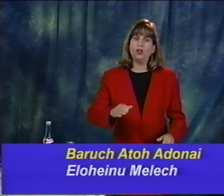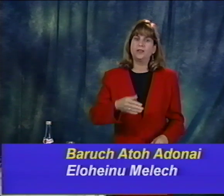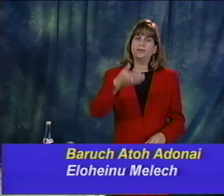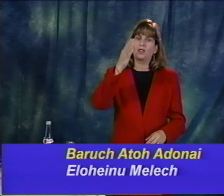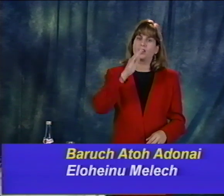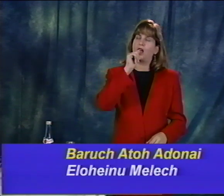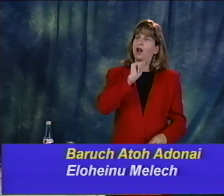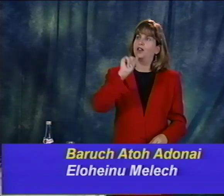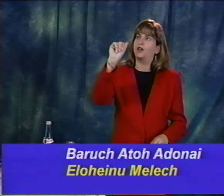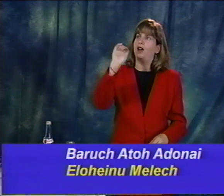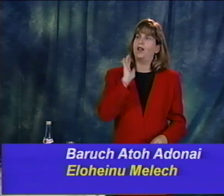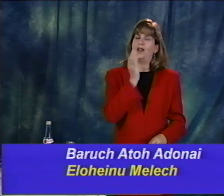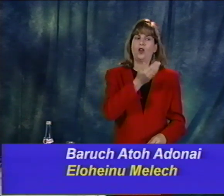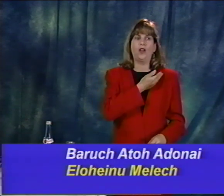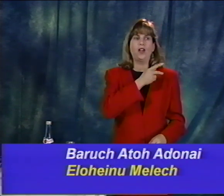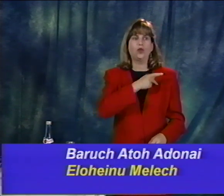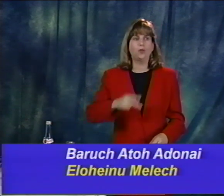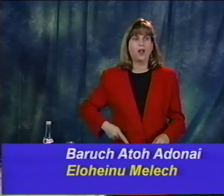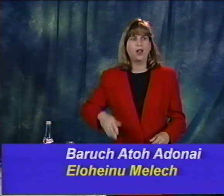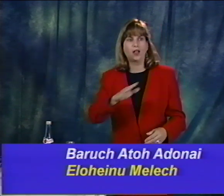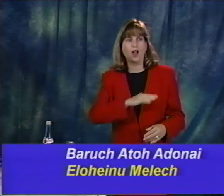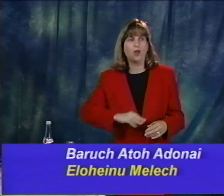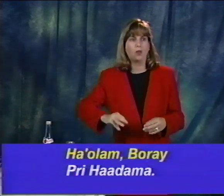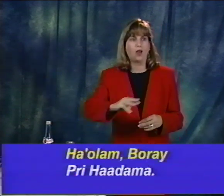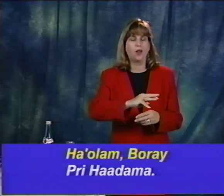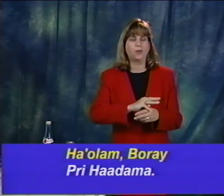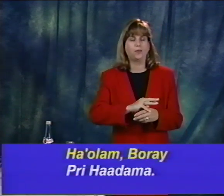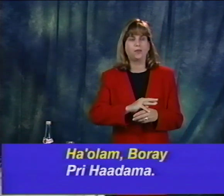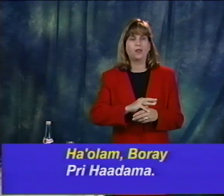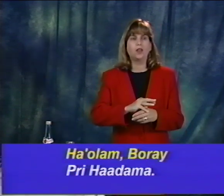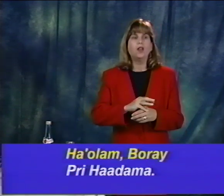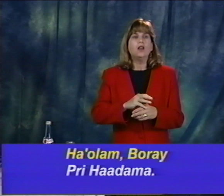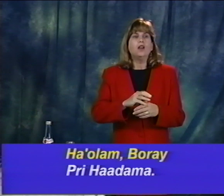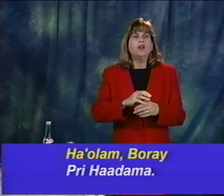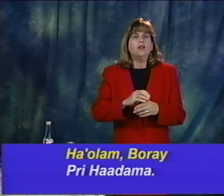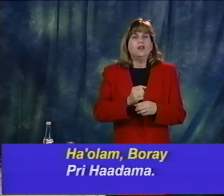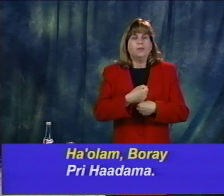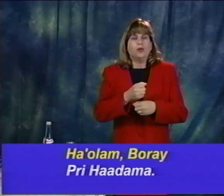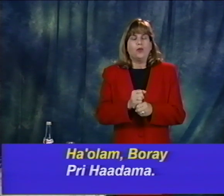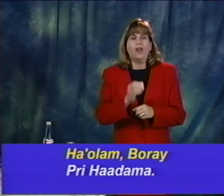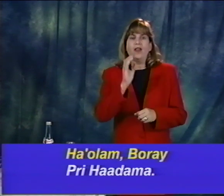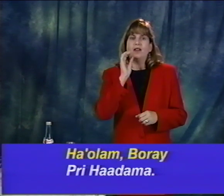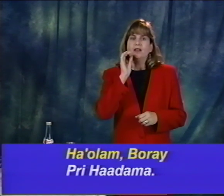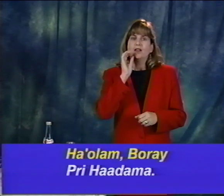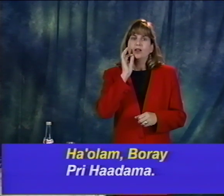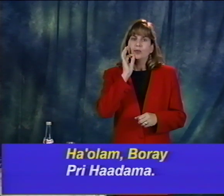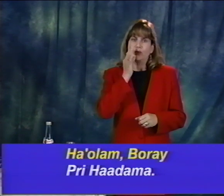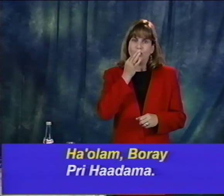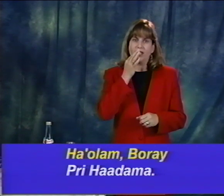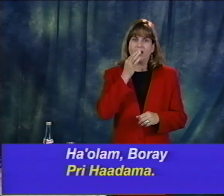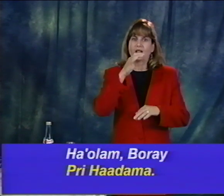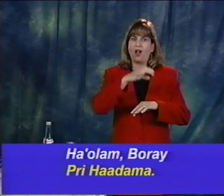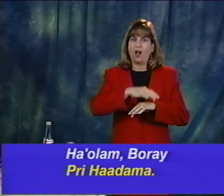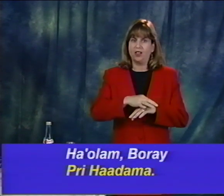Baruch atah Adonai, Eloheinu melech haolam, borei peri ha'adamah."